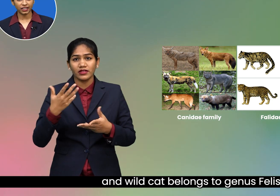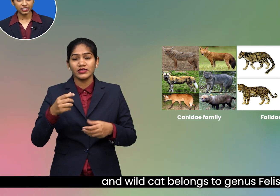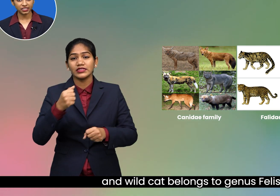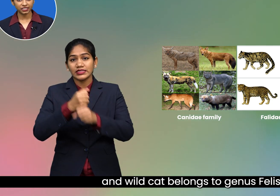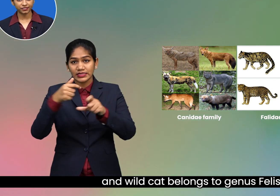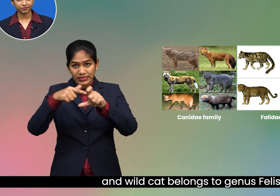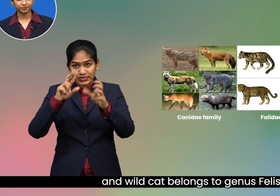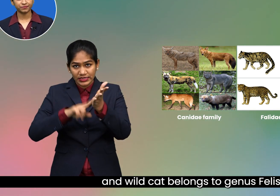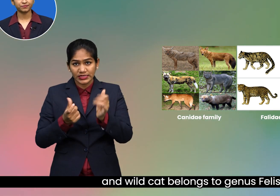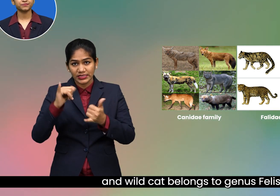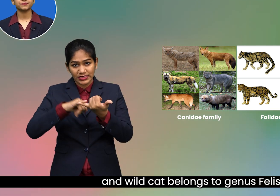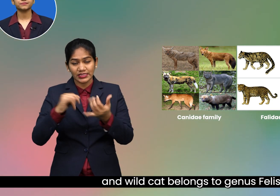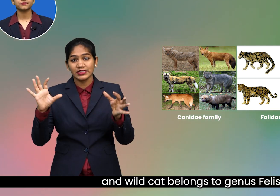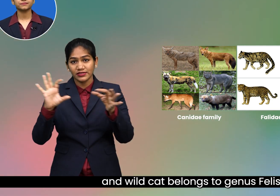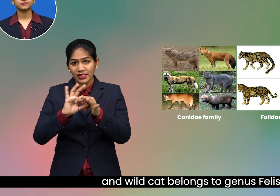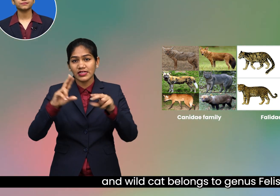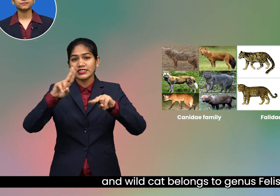genus Felis.